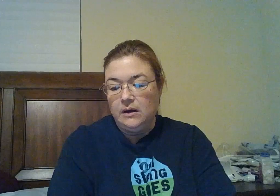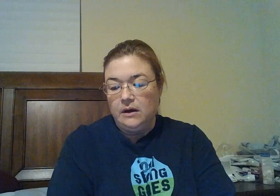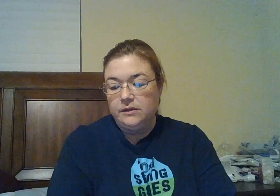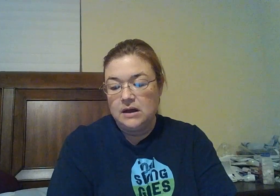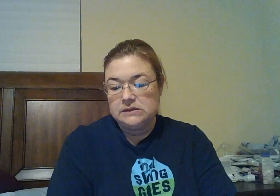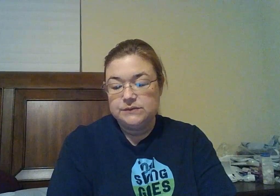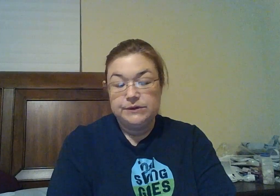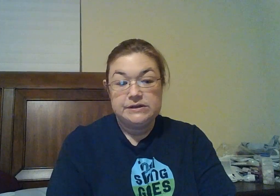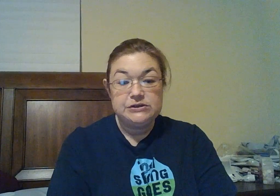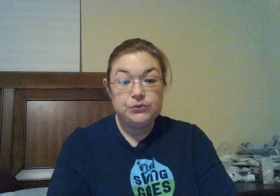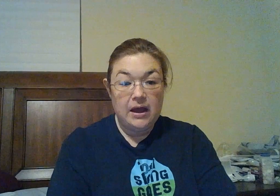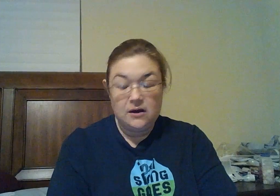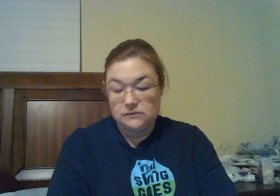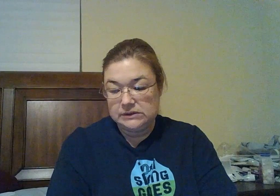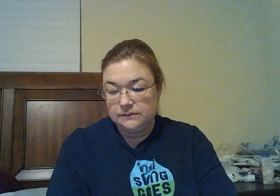The next word is to count.